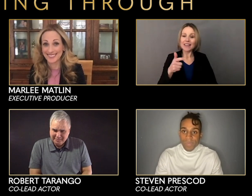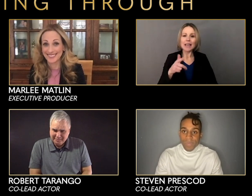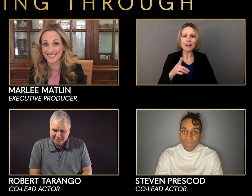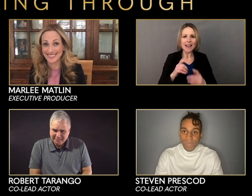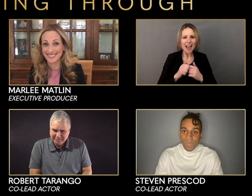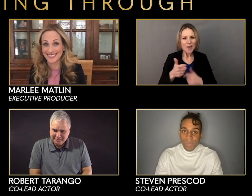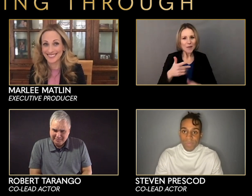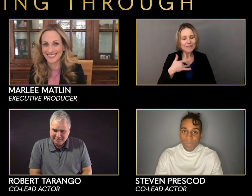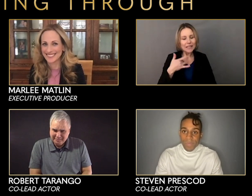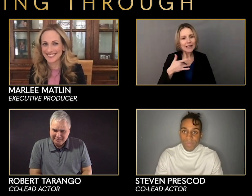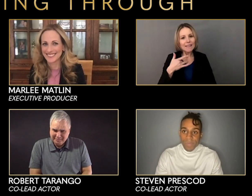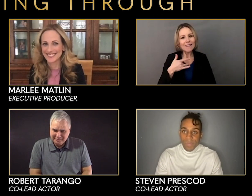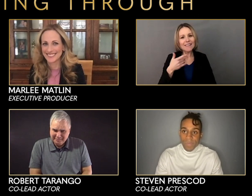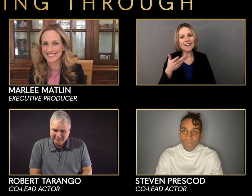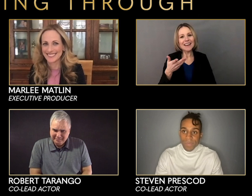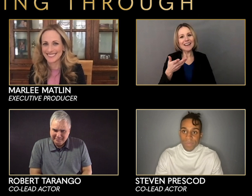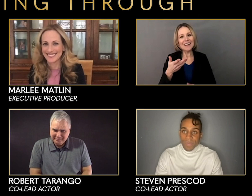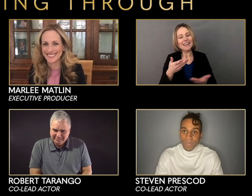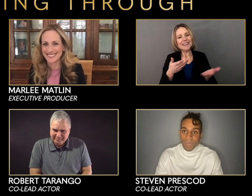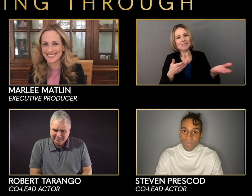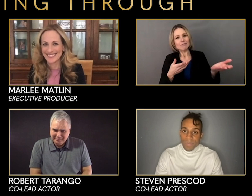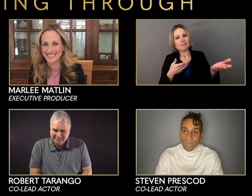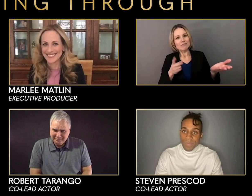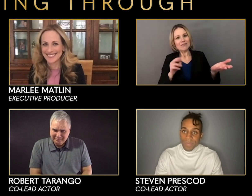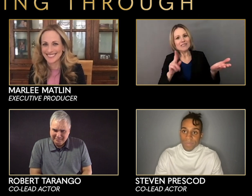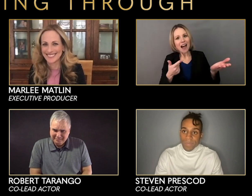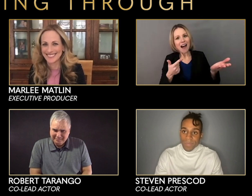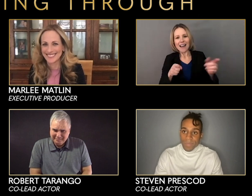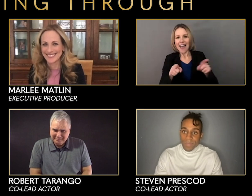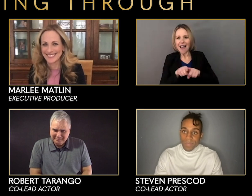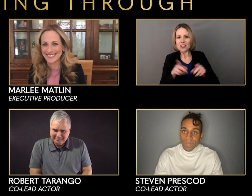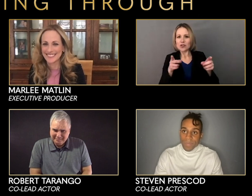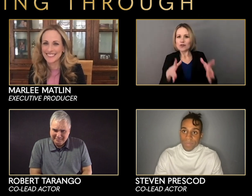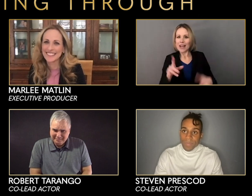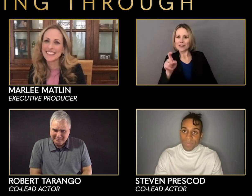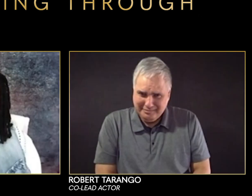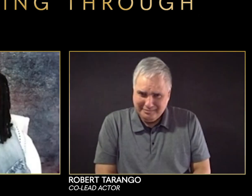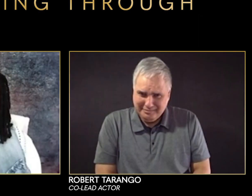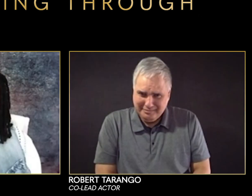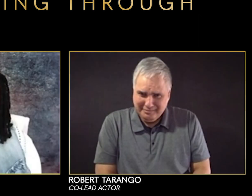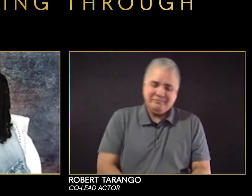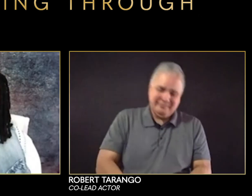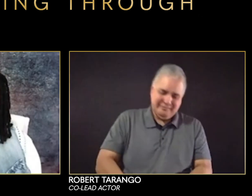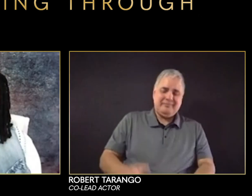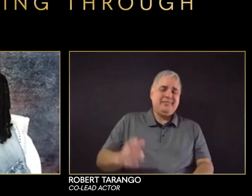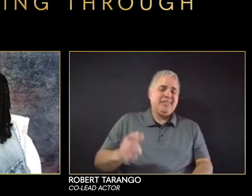having Doug as your director?